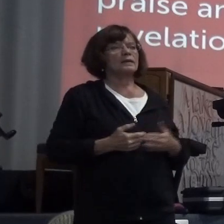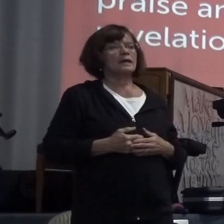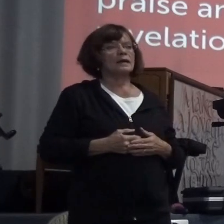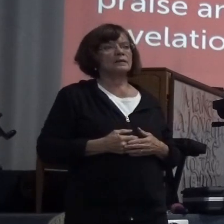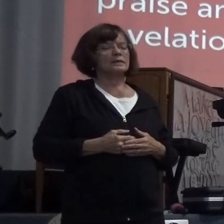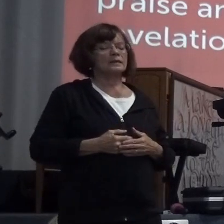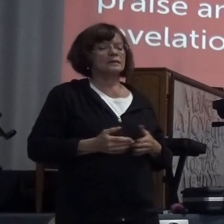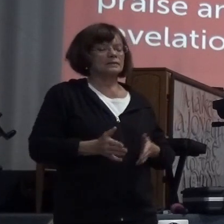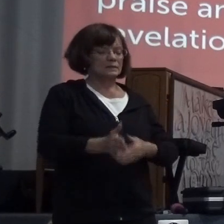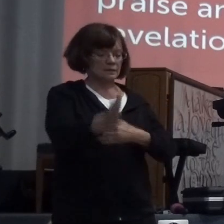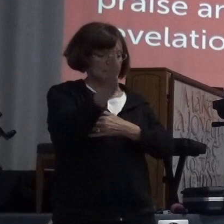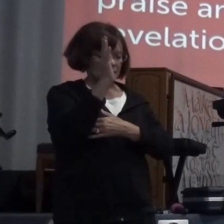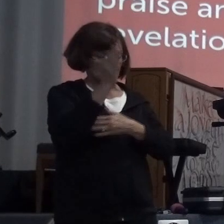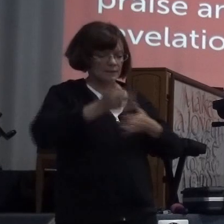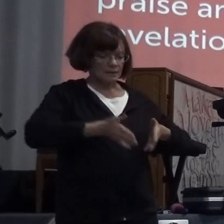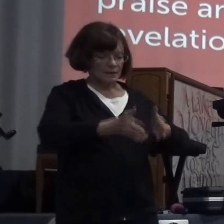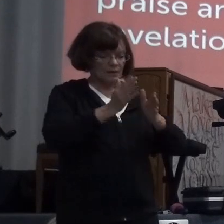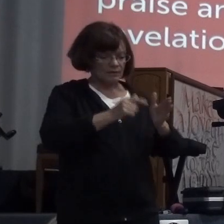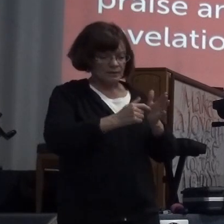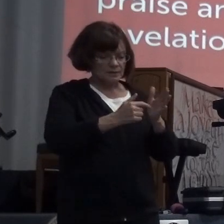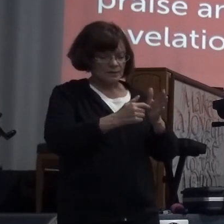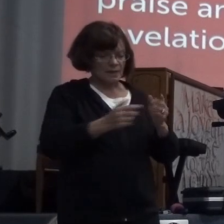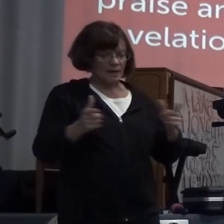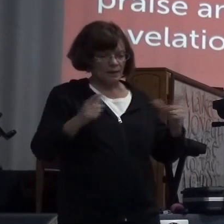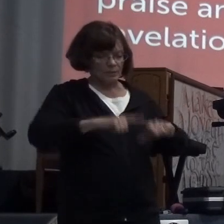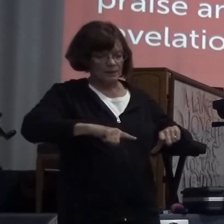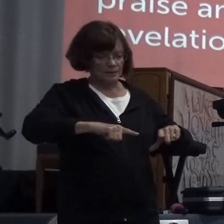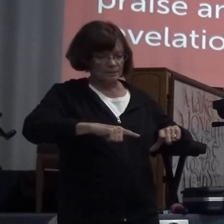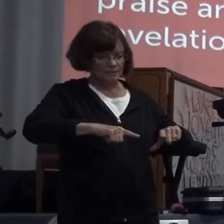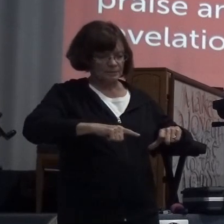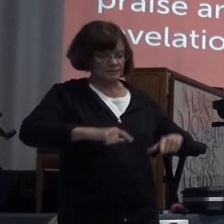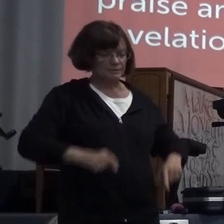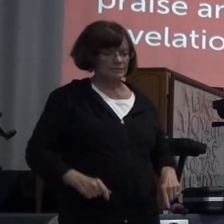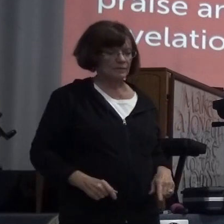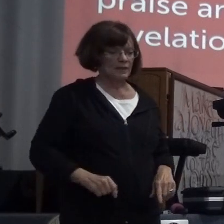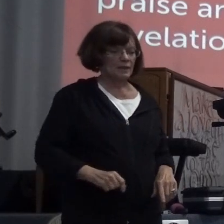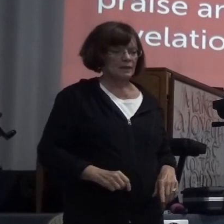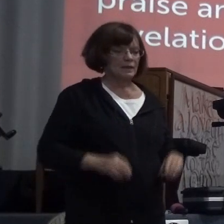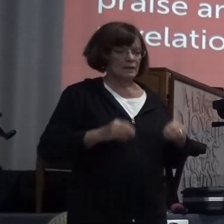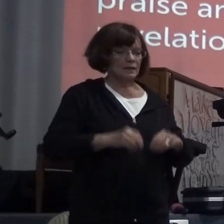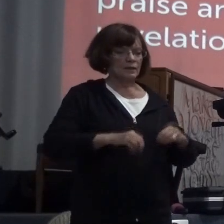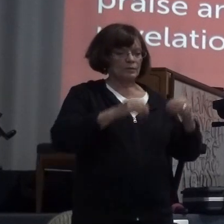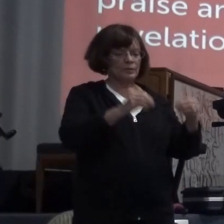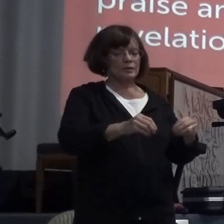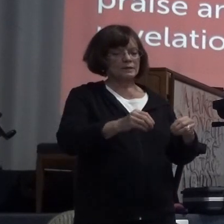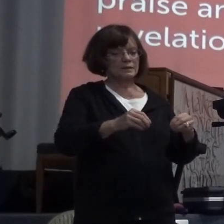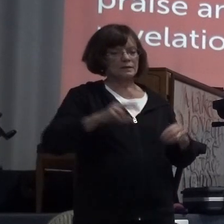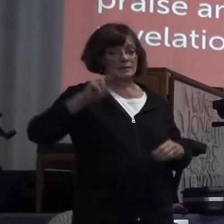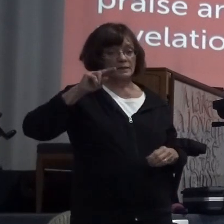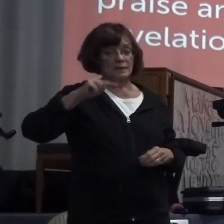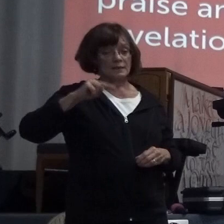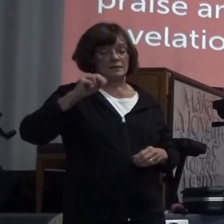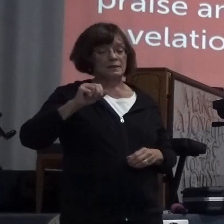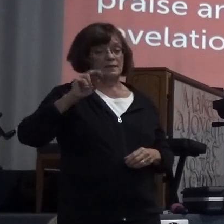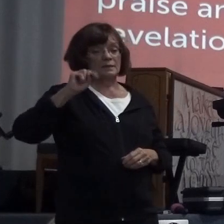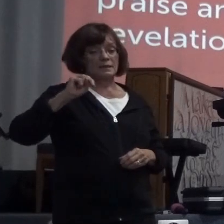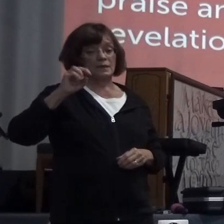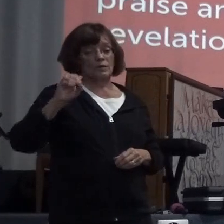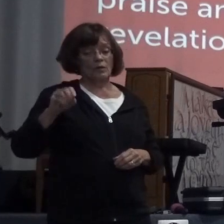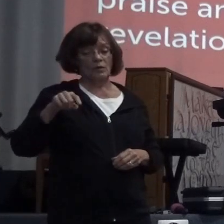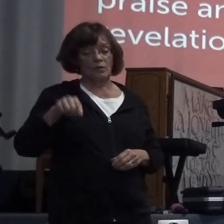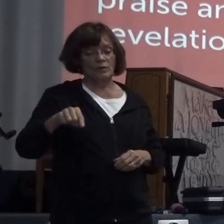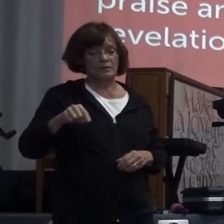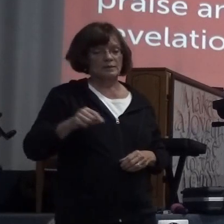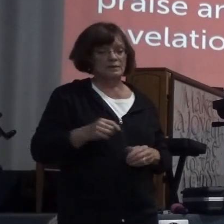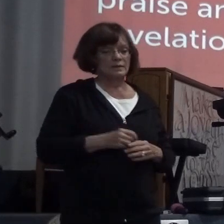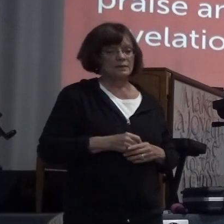this to happen. He put Nero in power. He knew that he would do this. And he knew that the